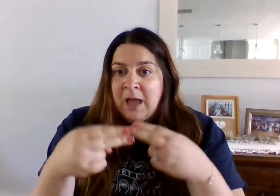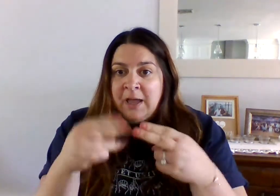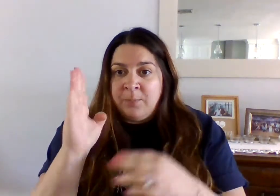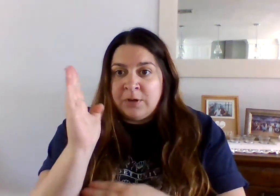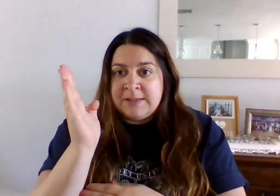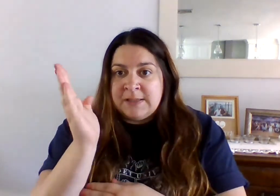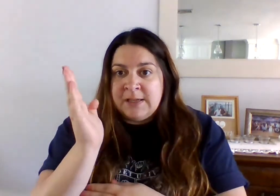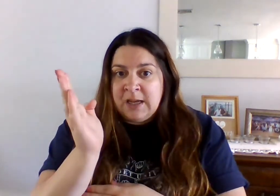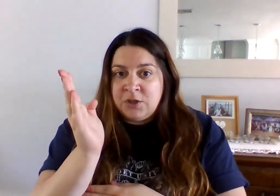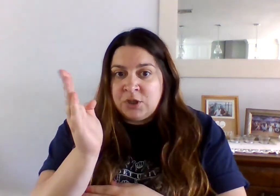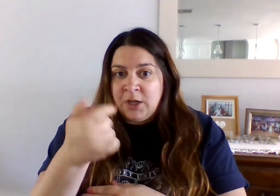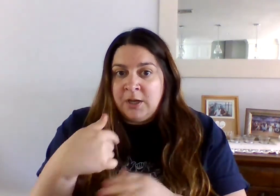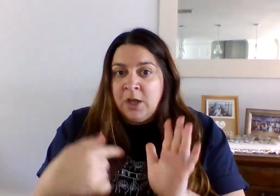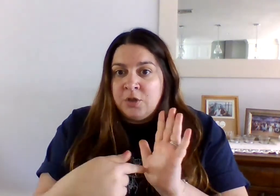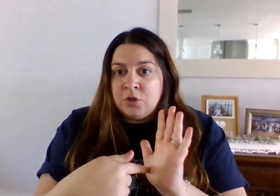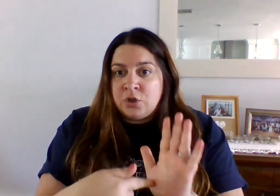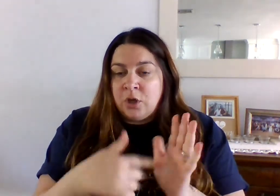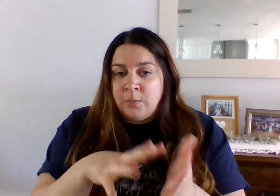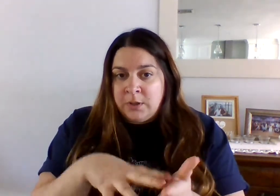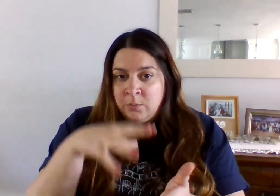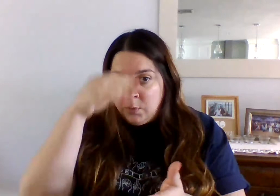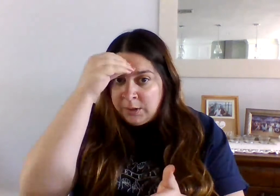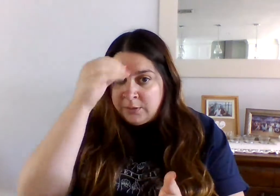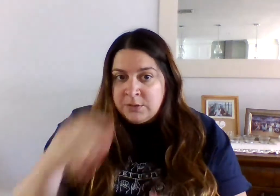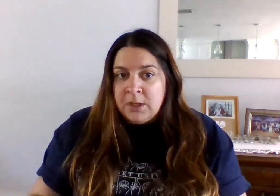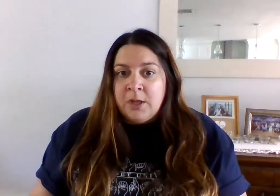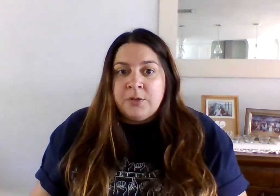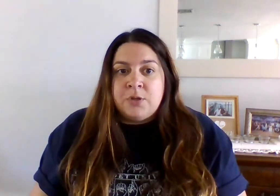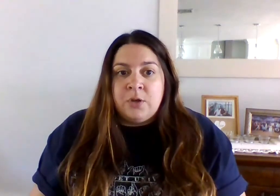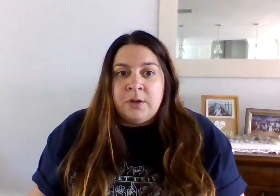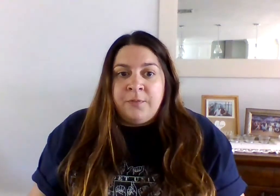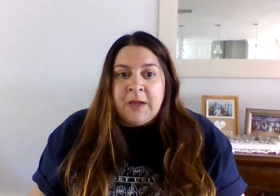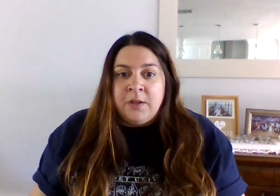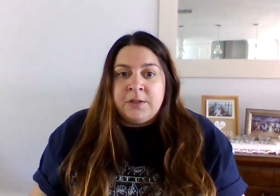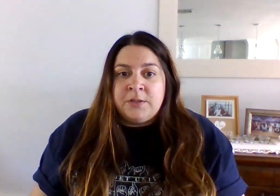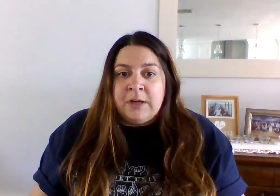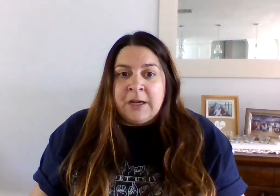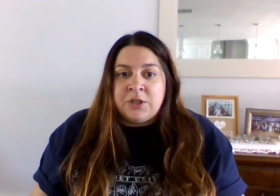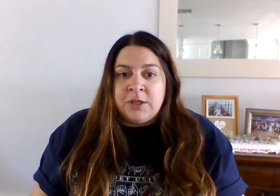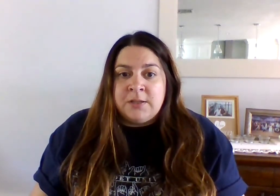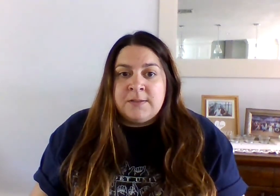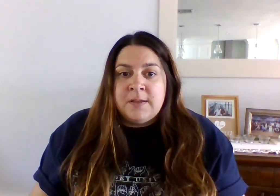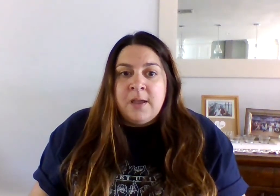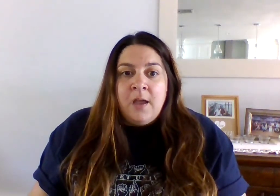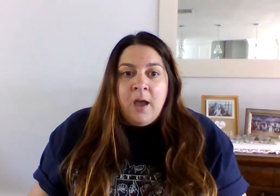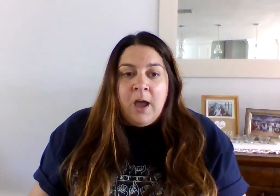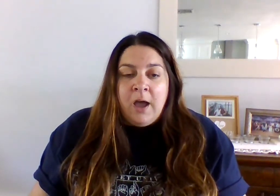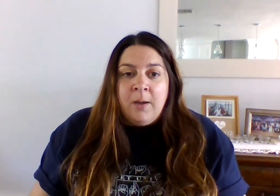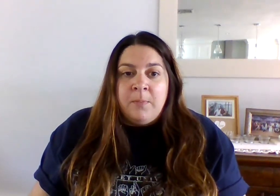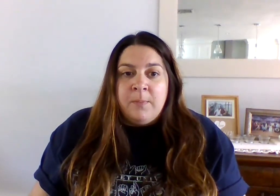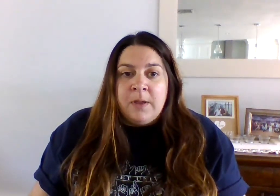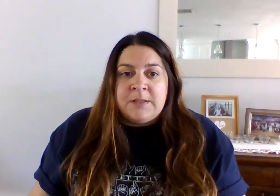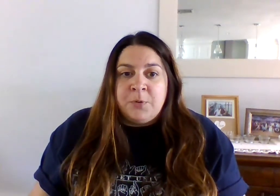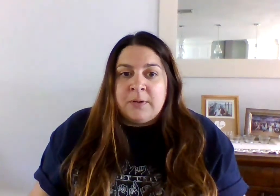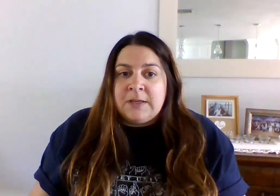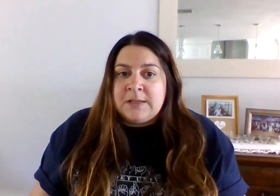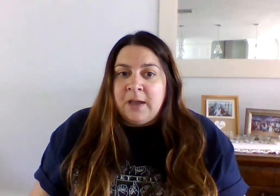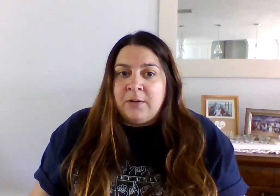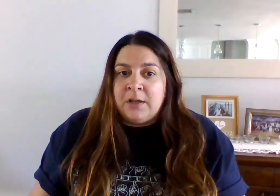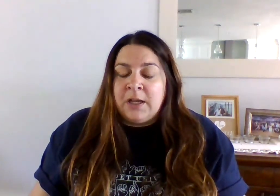slide presentation to show what you learned. So you're going to follow the directions. It's broken down on how